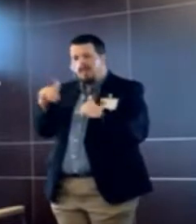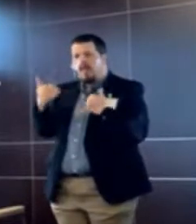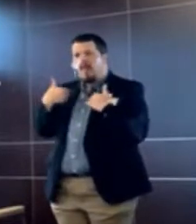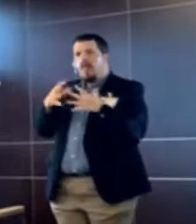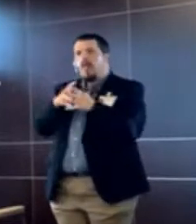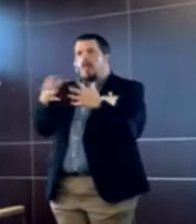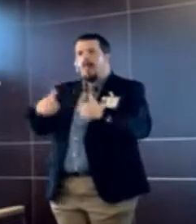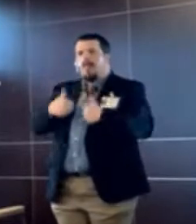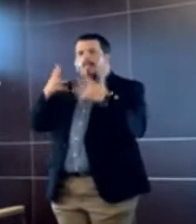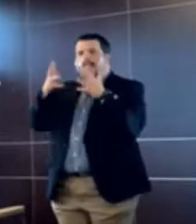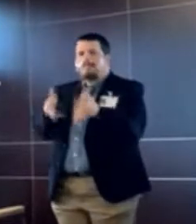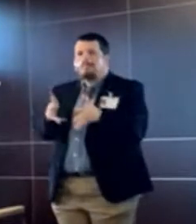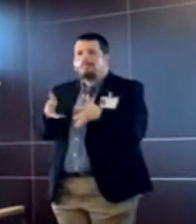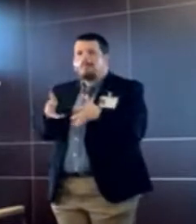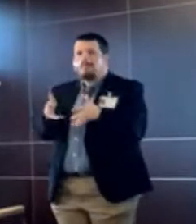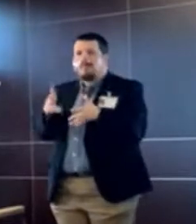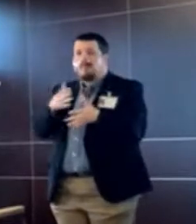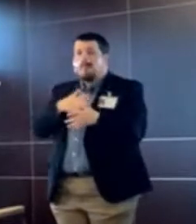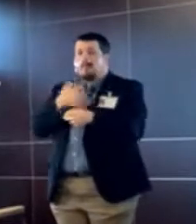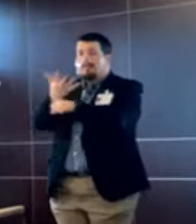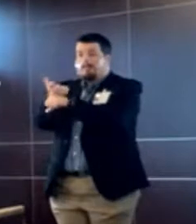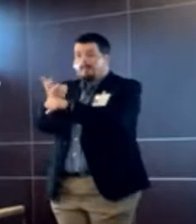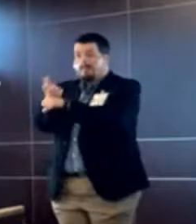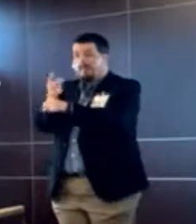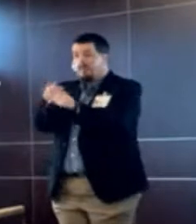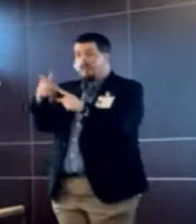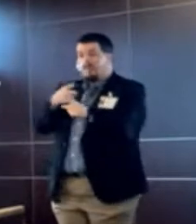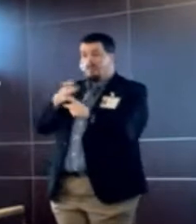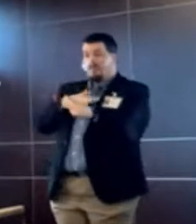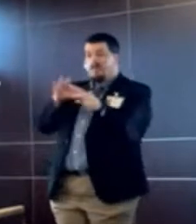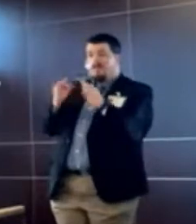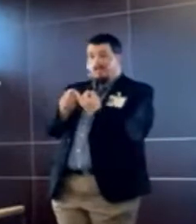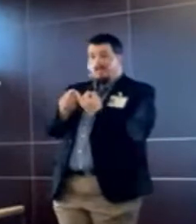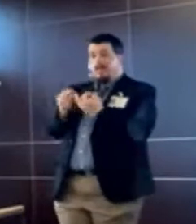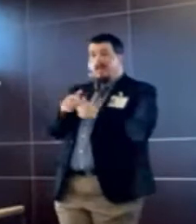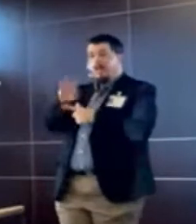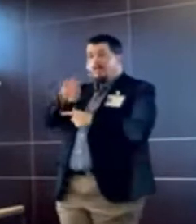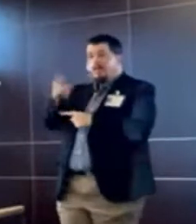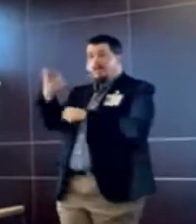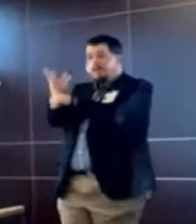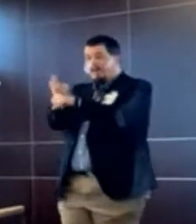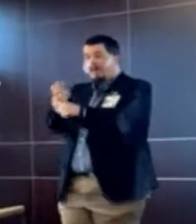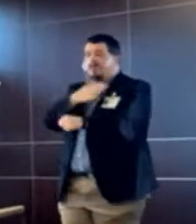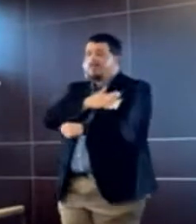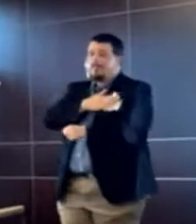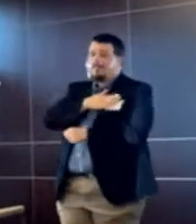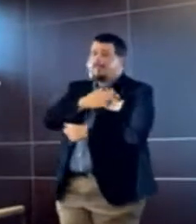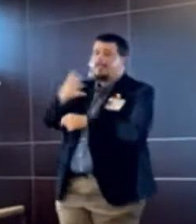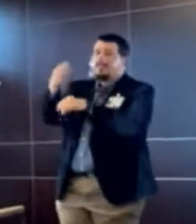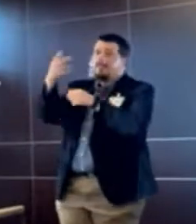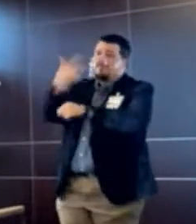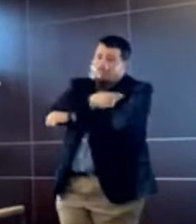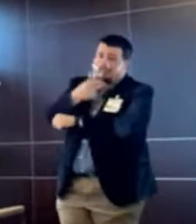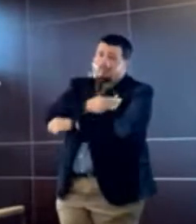left. So our plea to you as a family, and Ballad's plea to you, is to please get